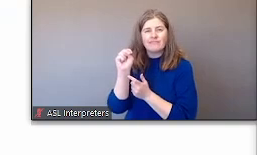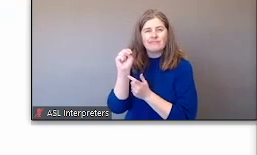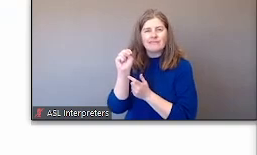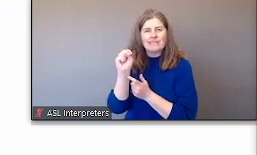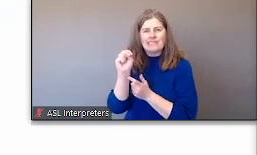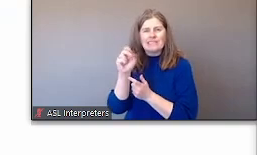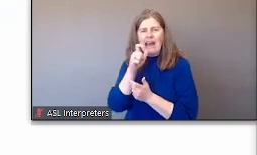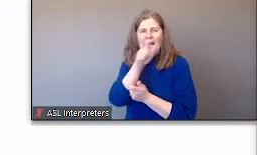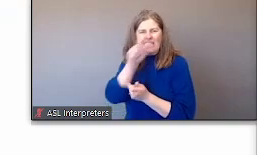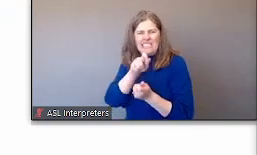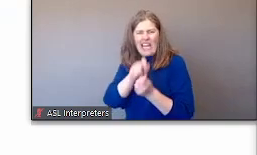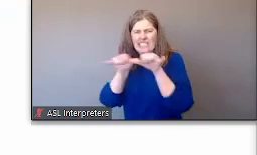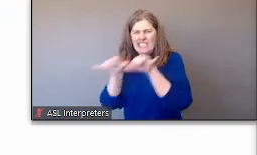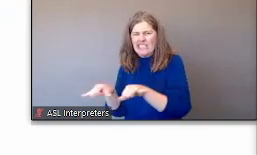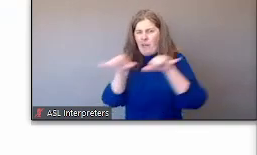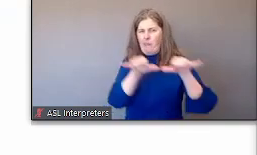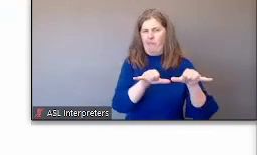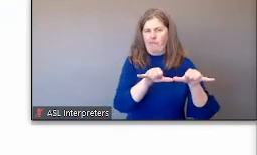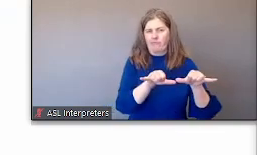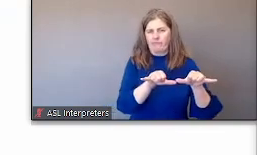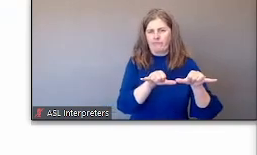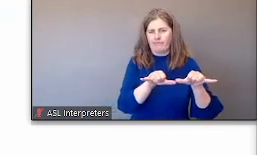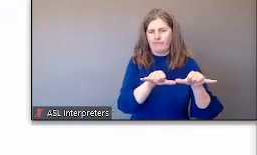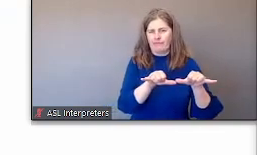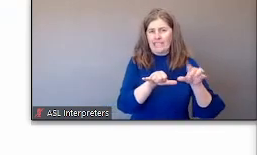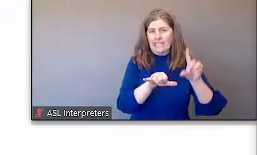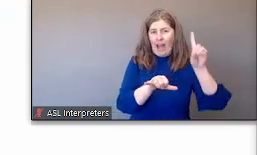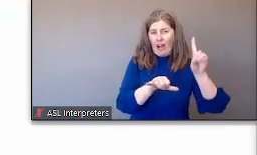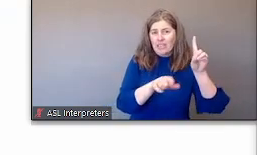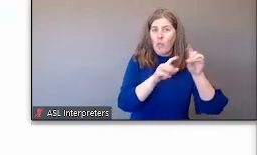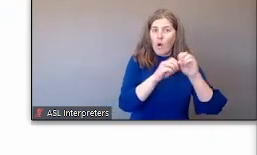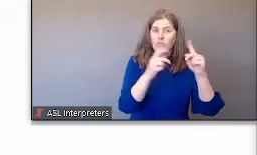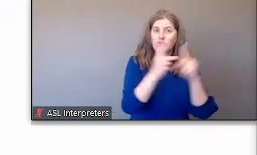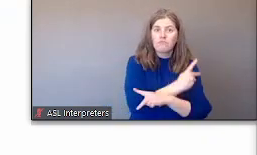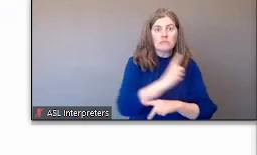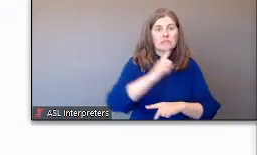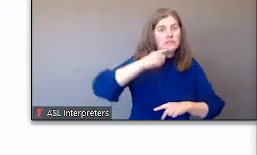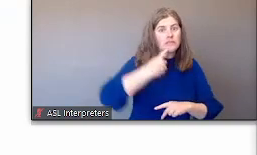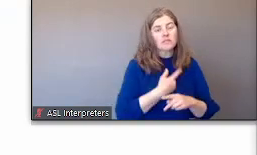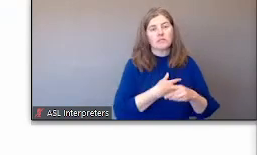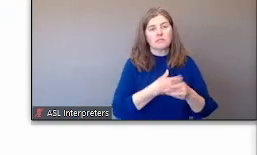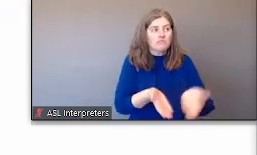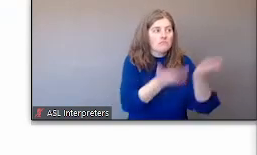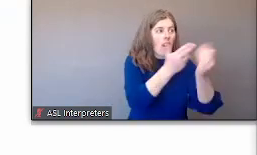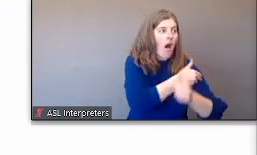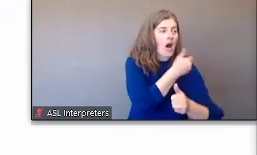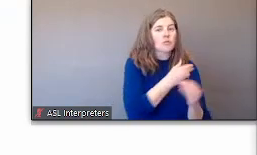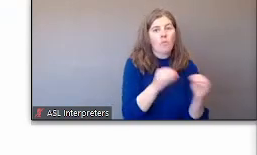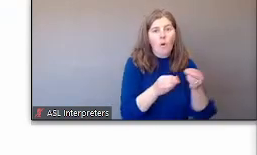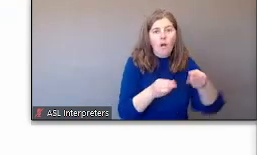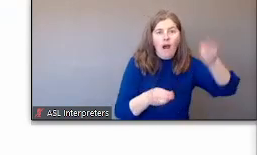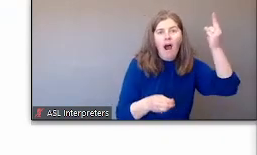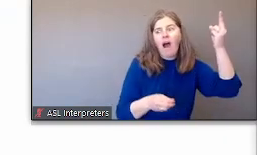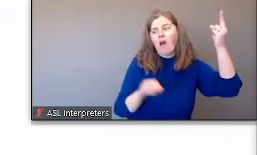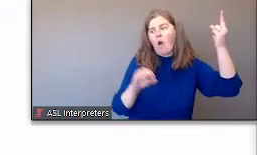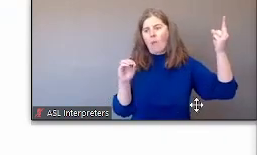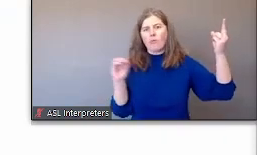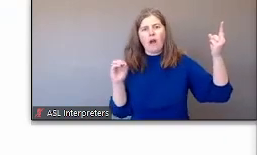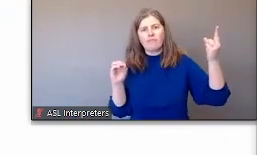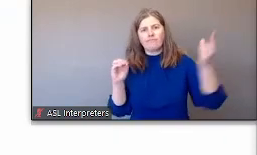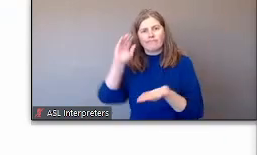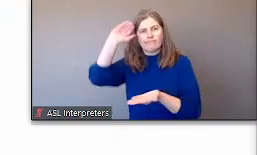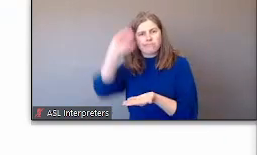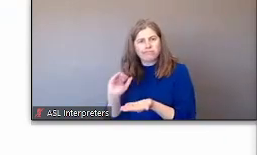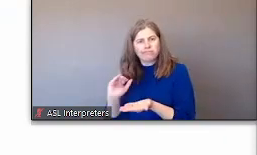level of hospitalization and death, and I think we're going to find a much lower death rate as well.